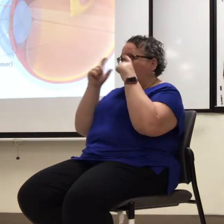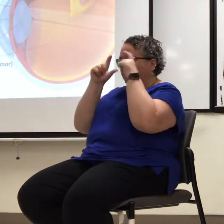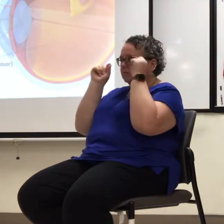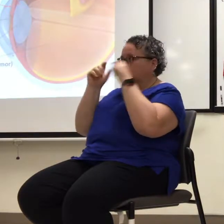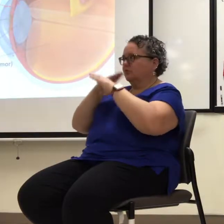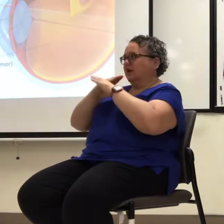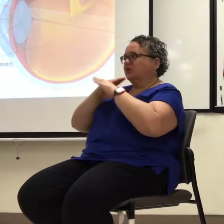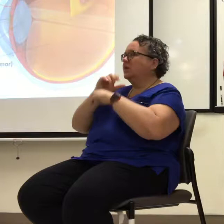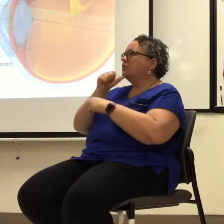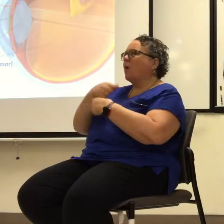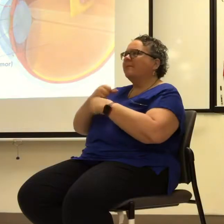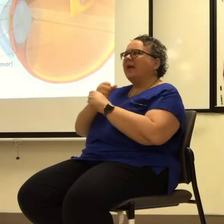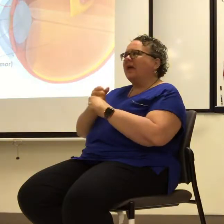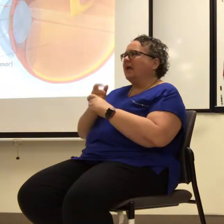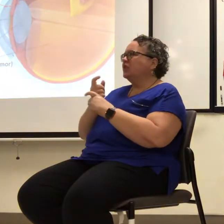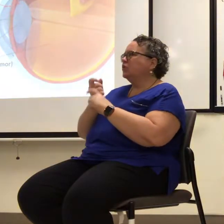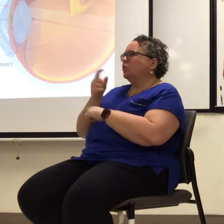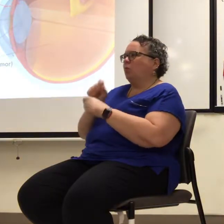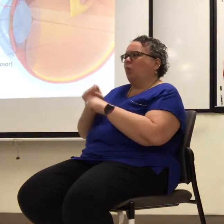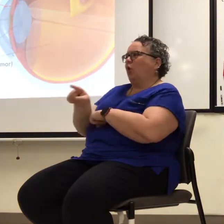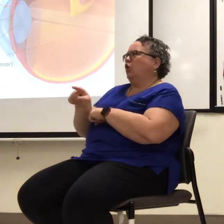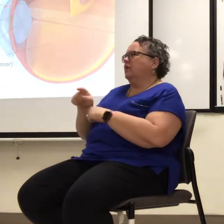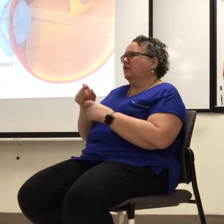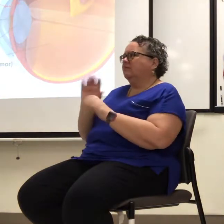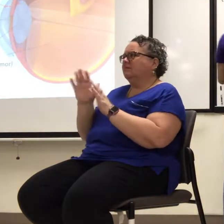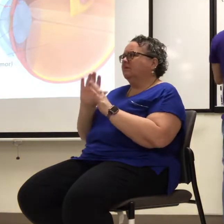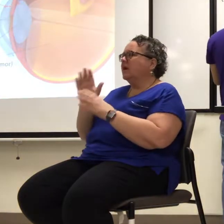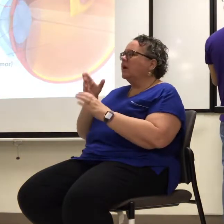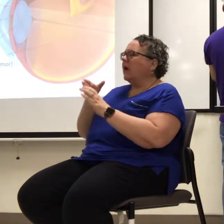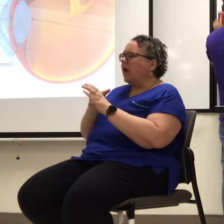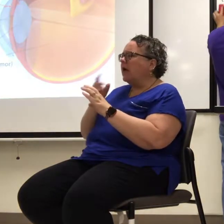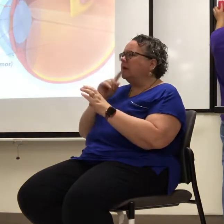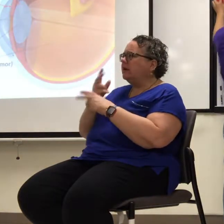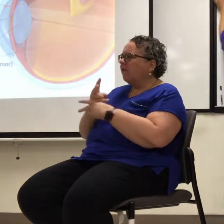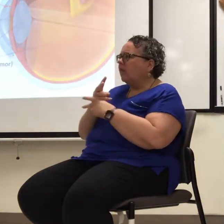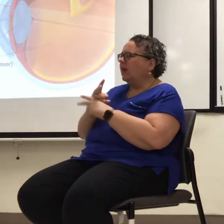make it squirt. Cut it in a way where it doesn't squirt. It's not good.